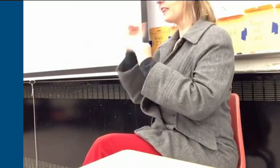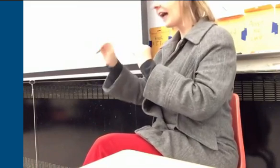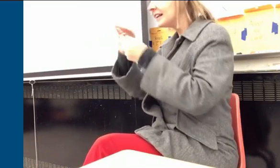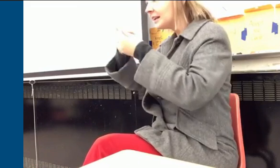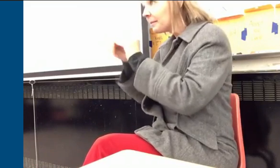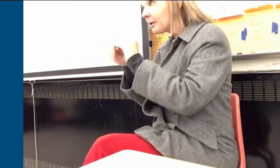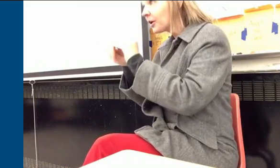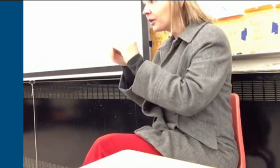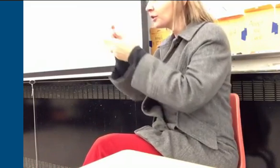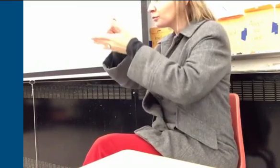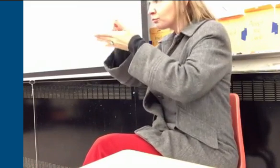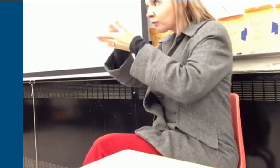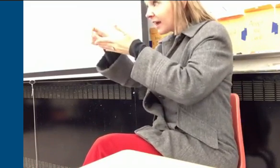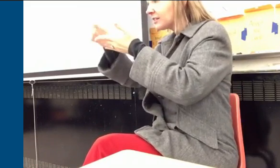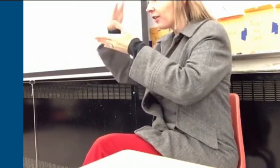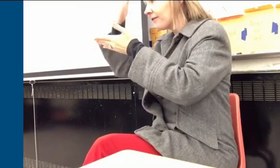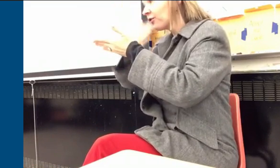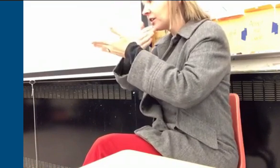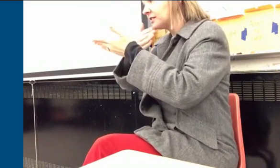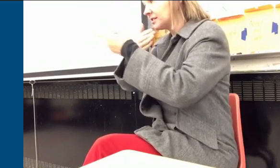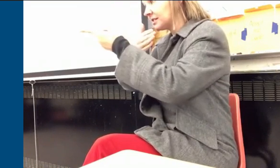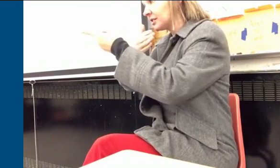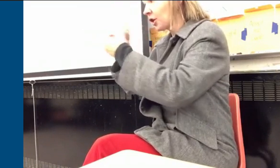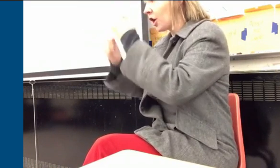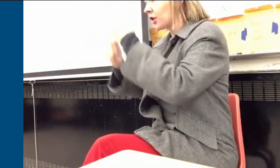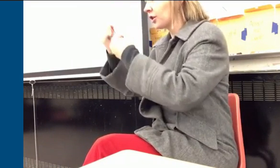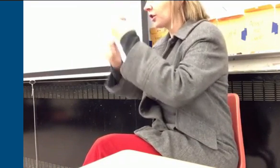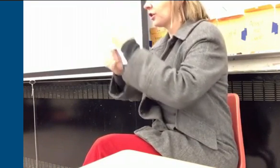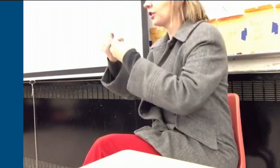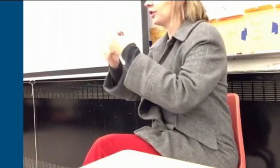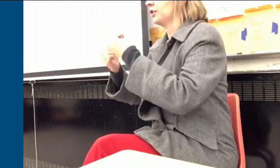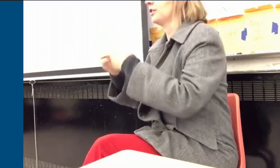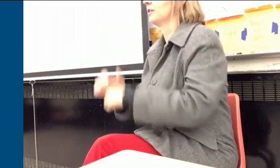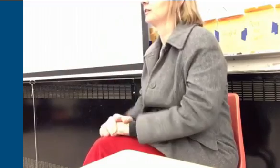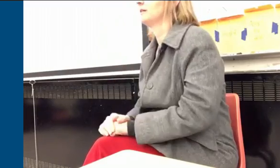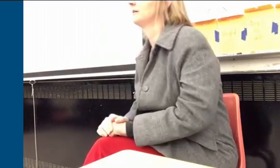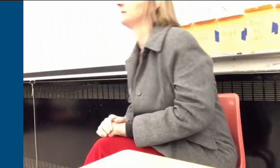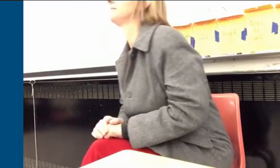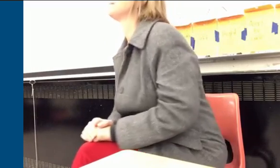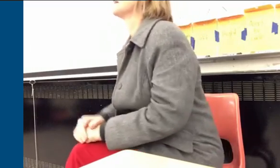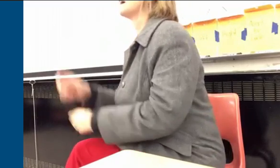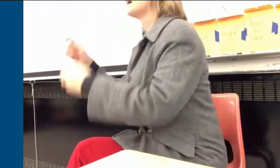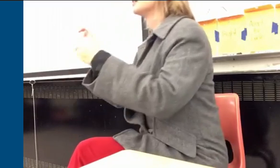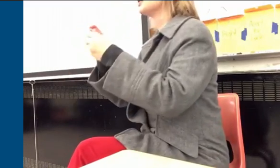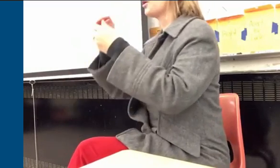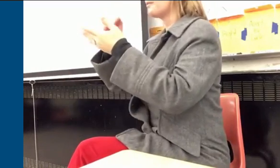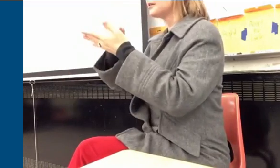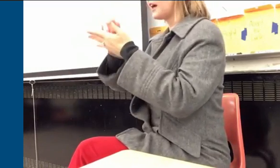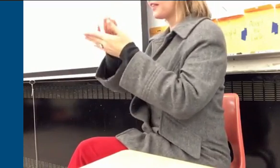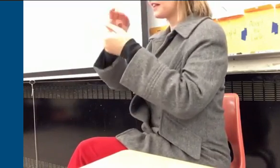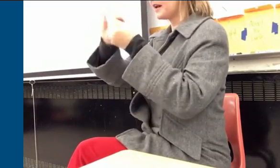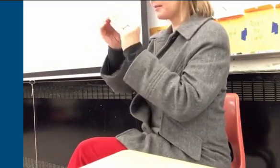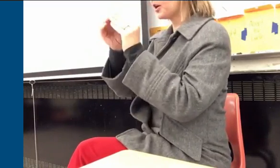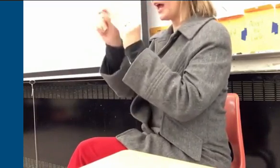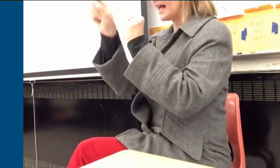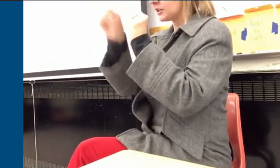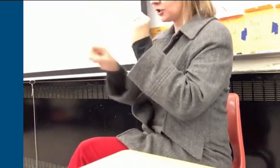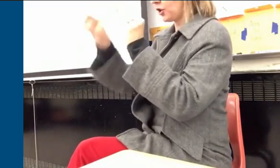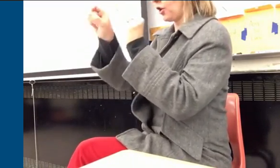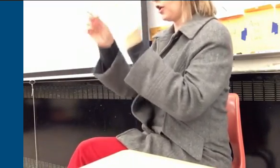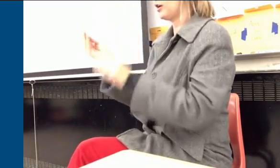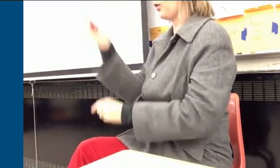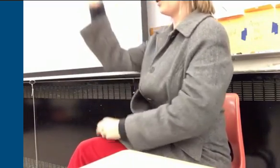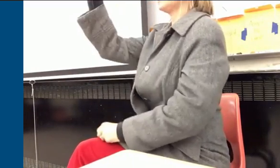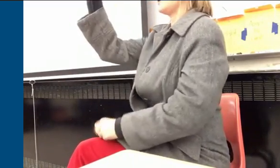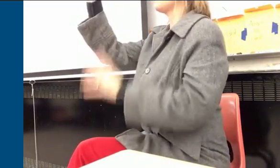group number onto the very front car, which should be your best car. Circle it, and then hold it up in the air, and I will